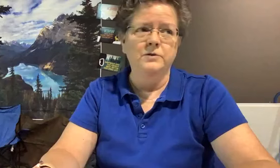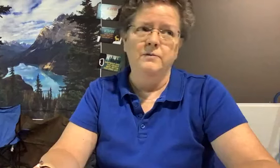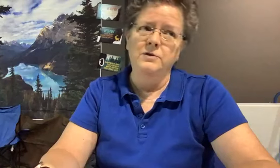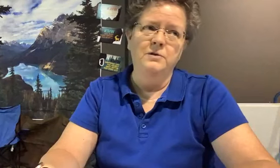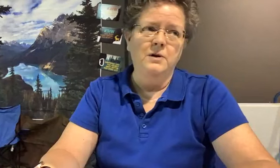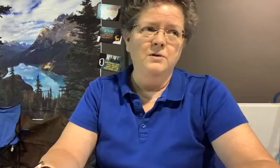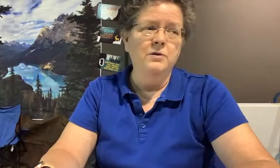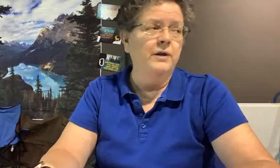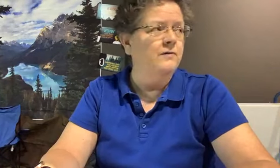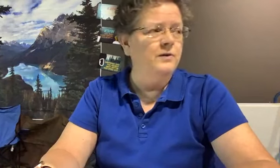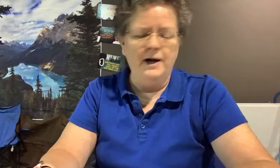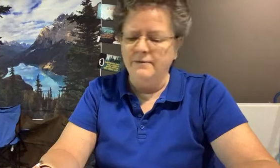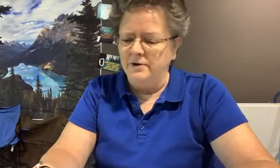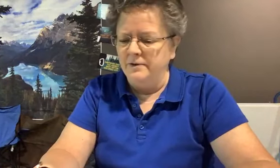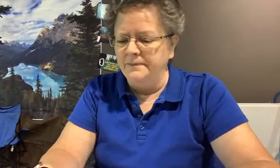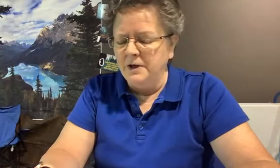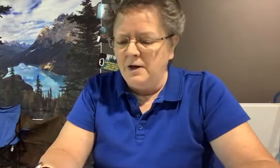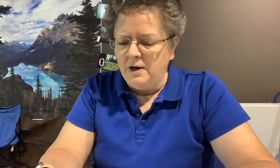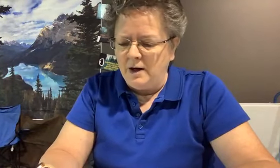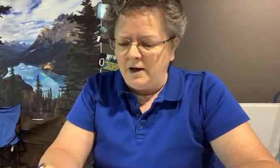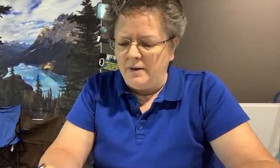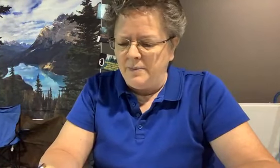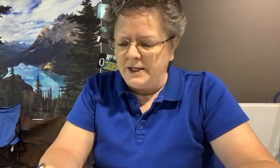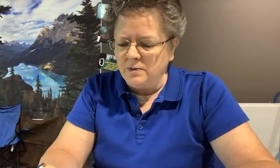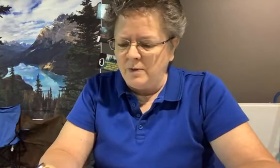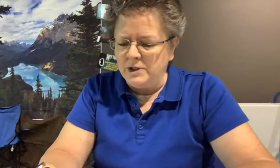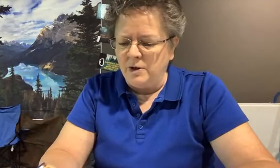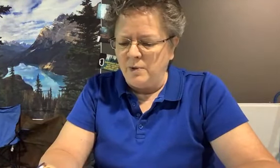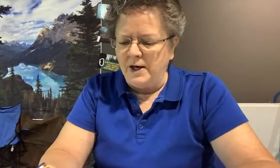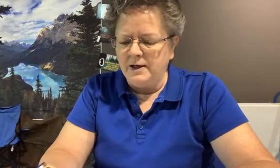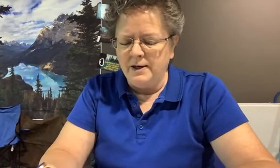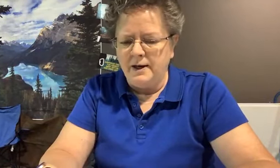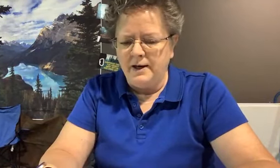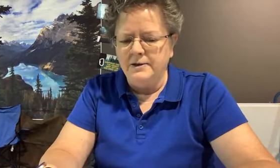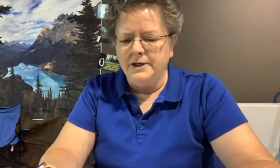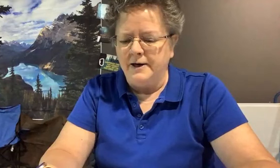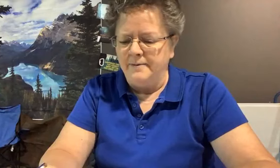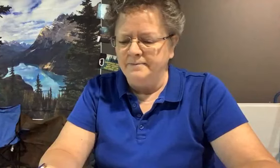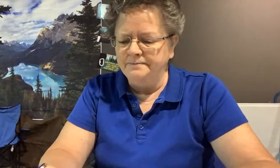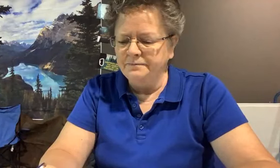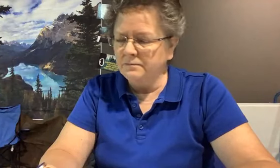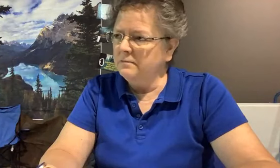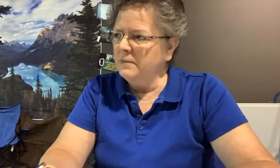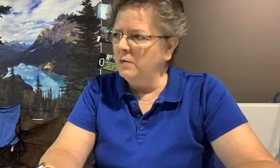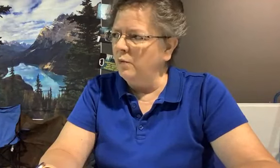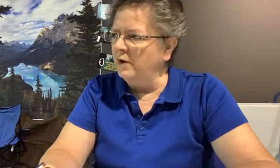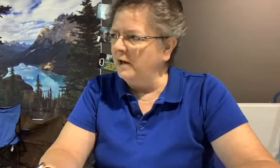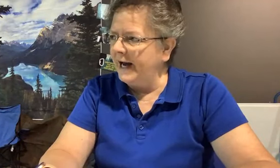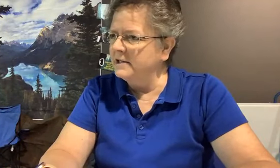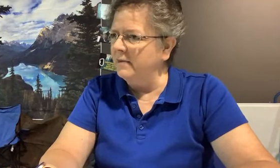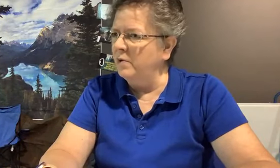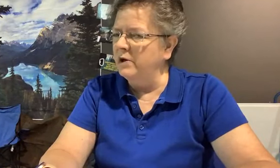so I'm so thankful to have her. But that's why we took a break, and the last time we were